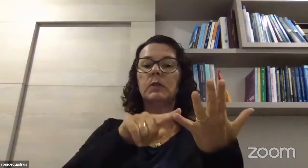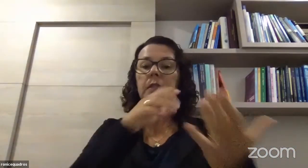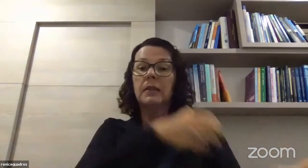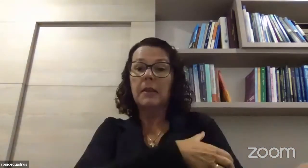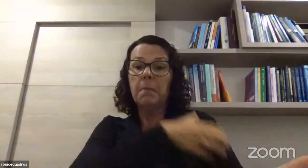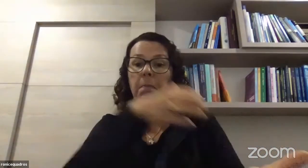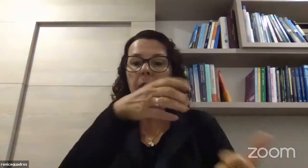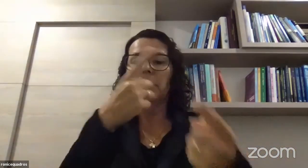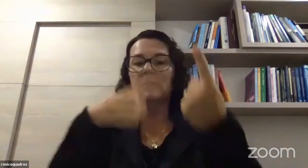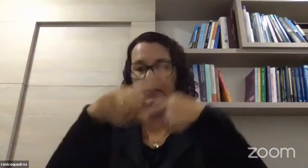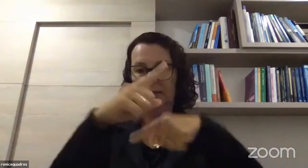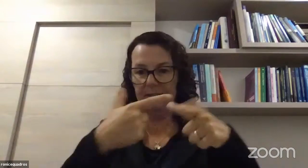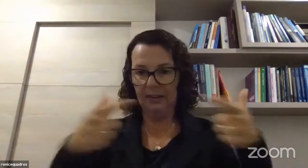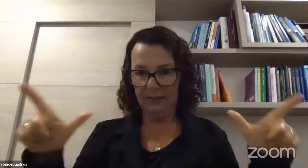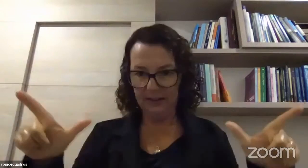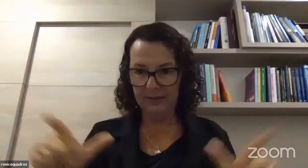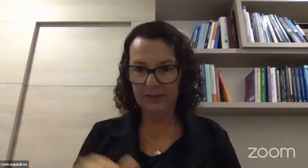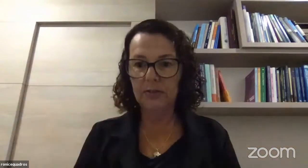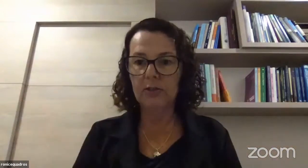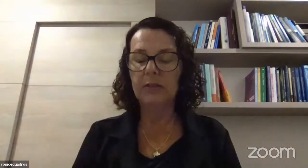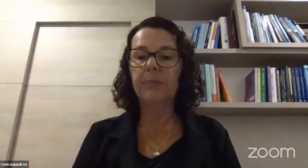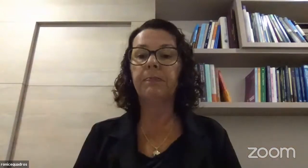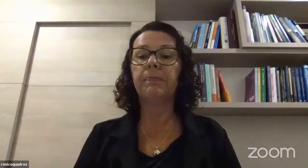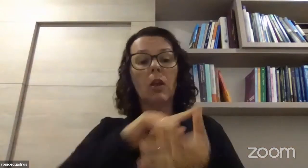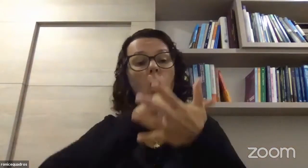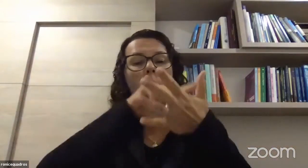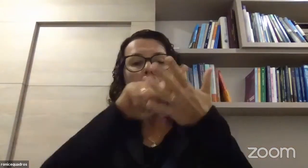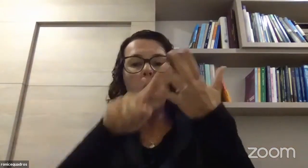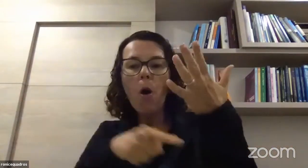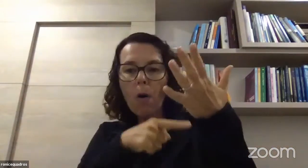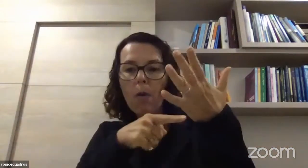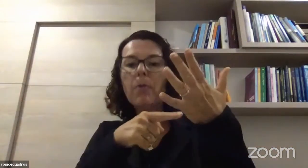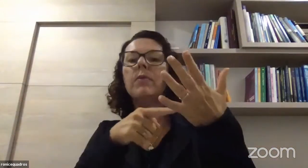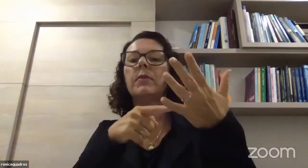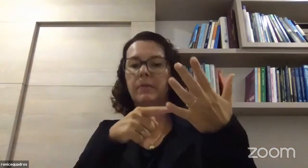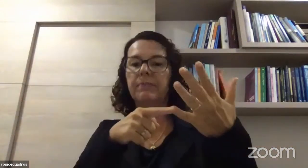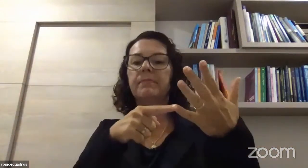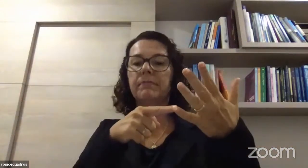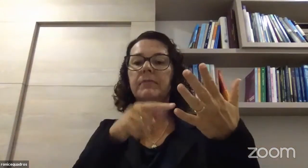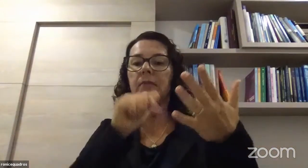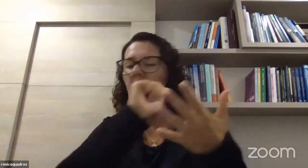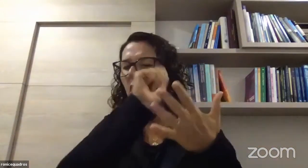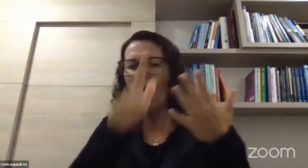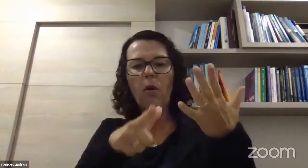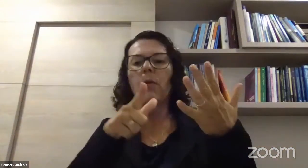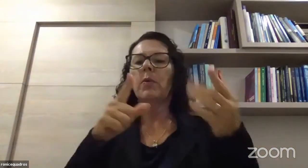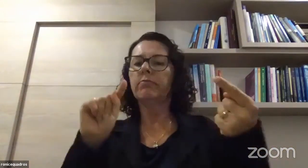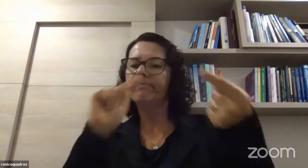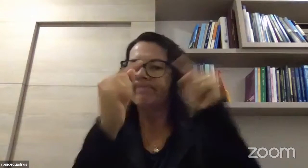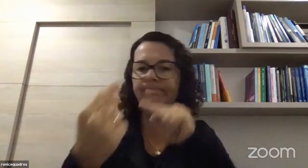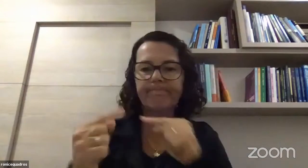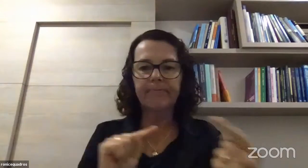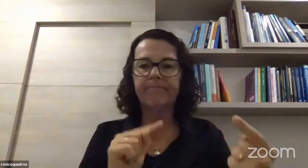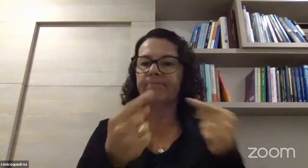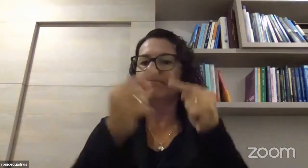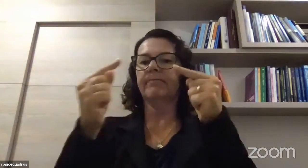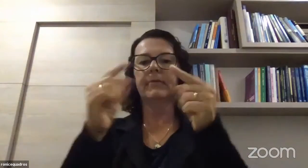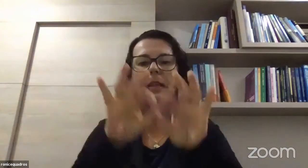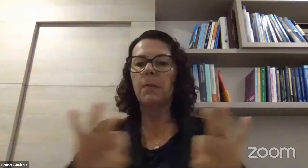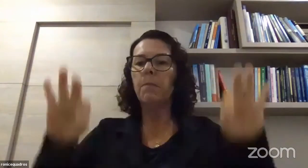empowerment of deaf people, as well as empowerment of sign languages.